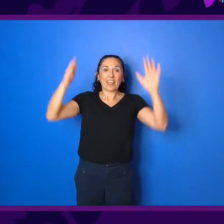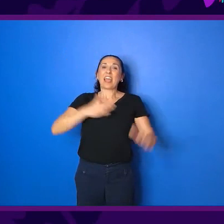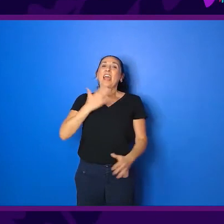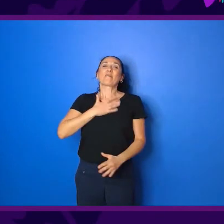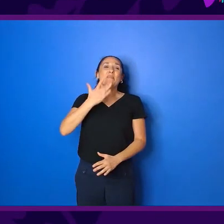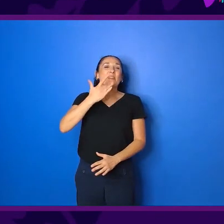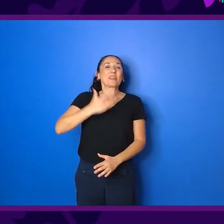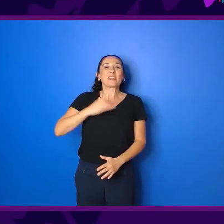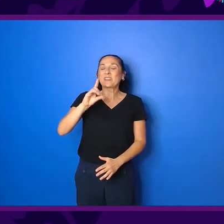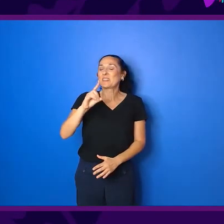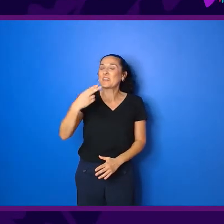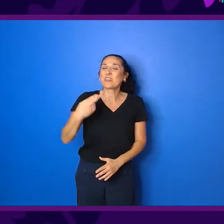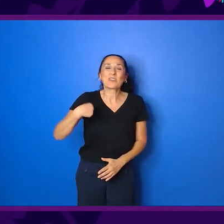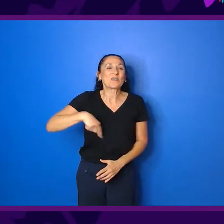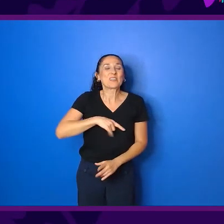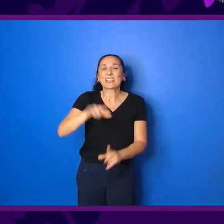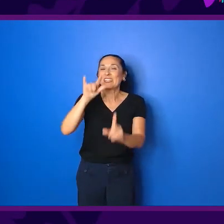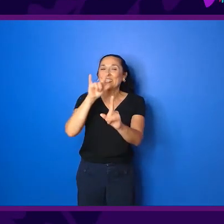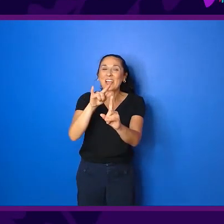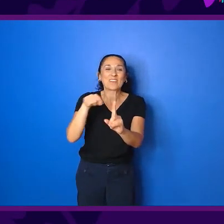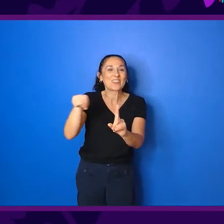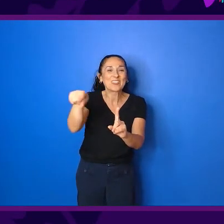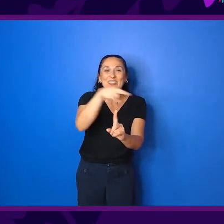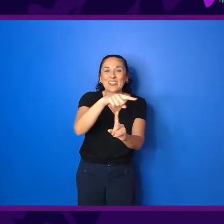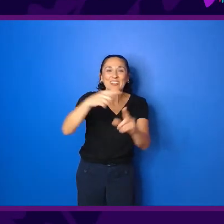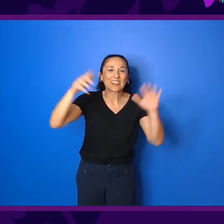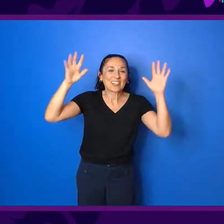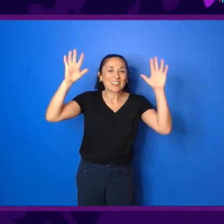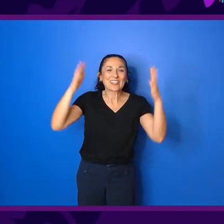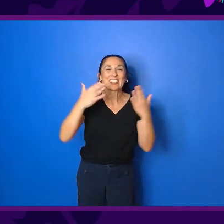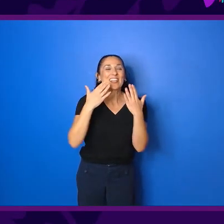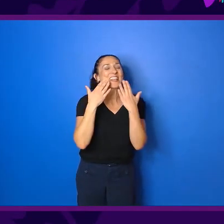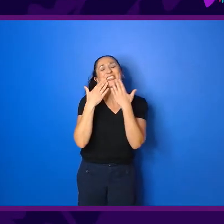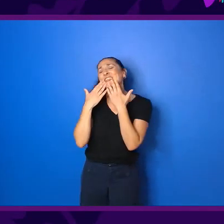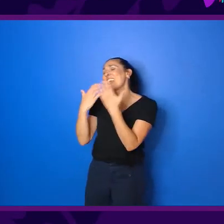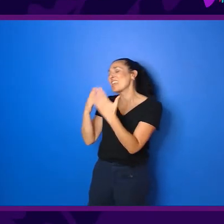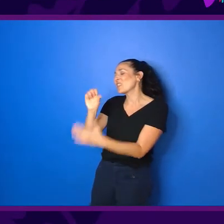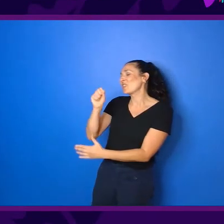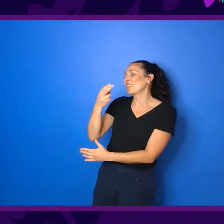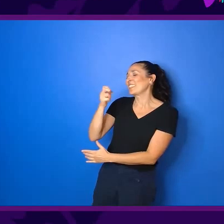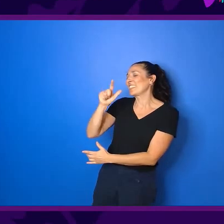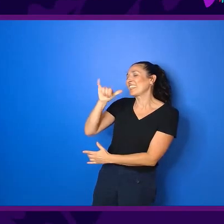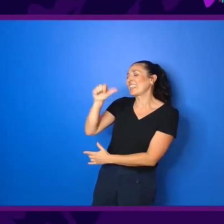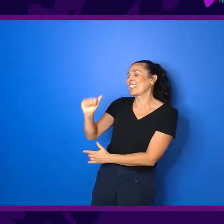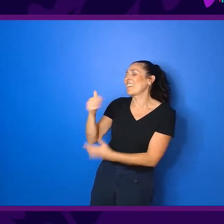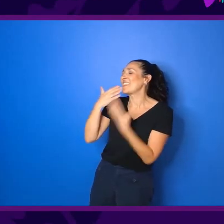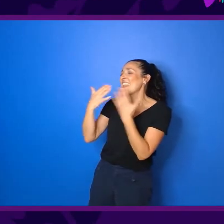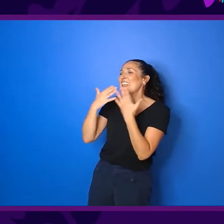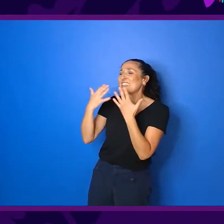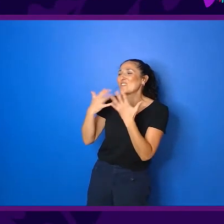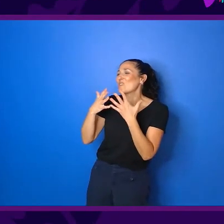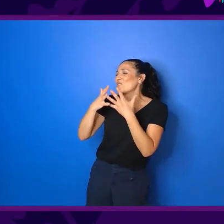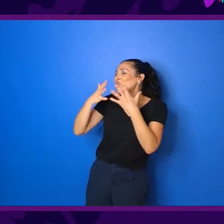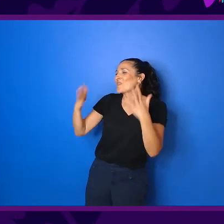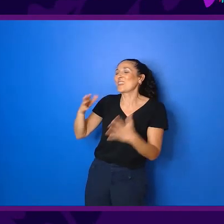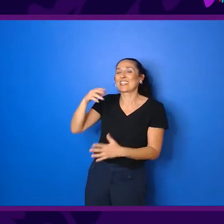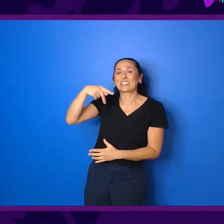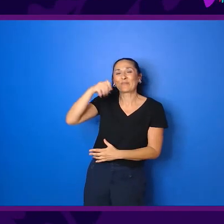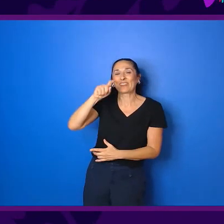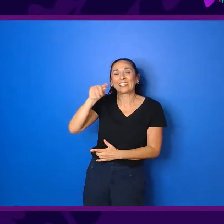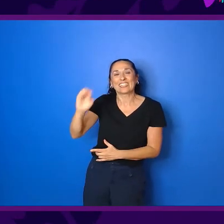Dolores. We love you. Thank you, Sheila. Thank you. Thank you. Thank you, Pete.